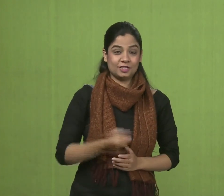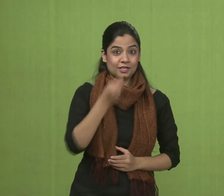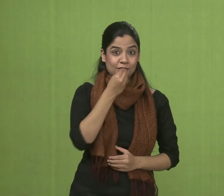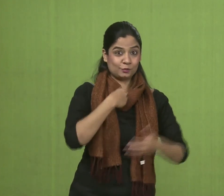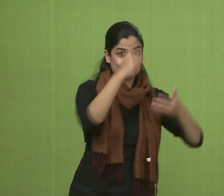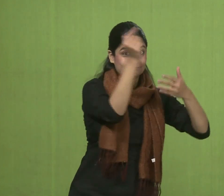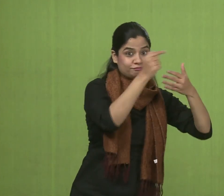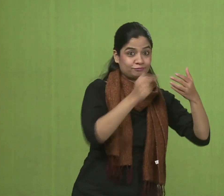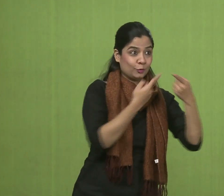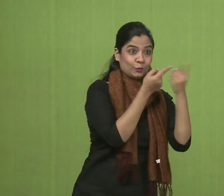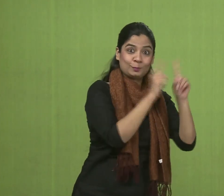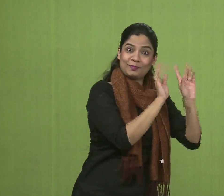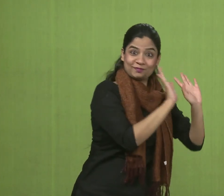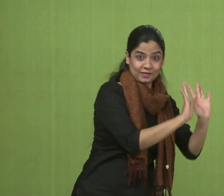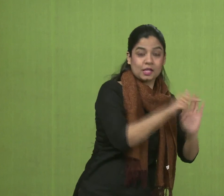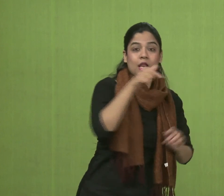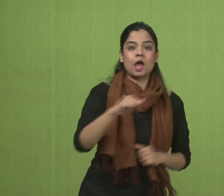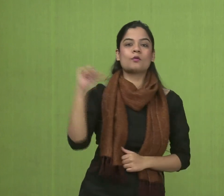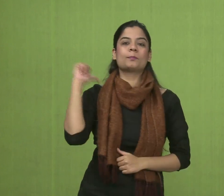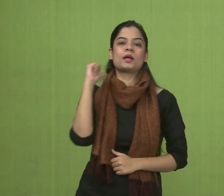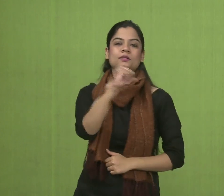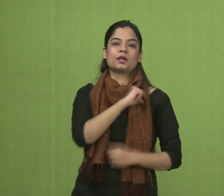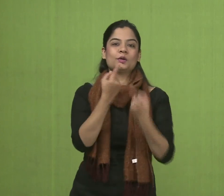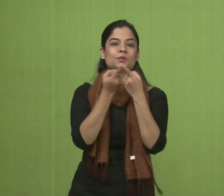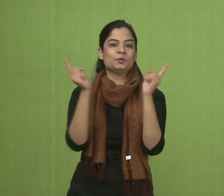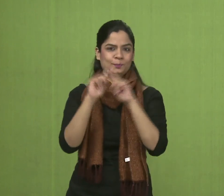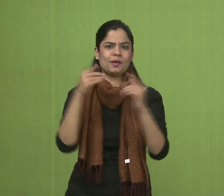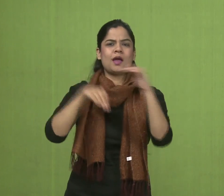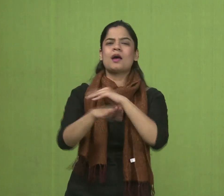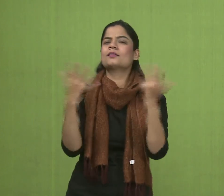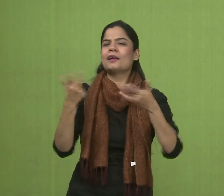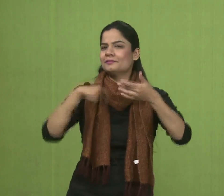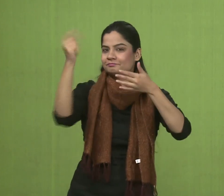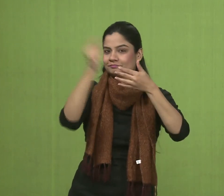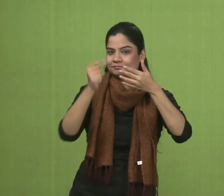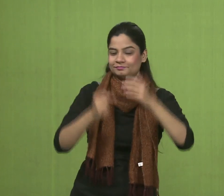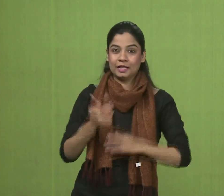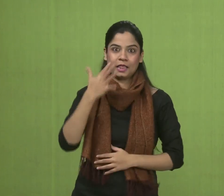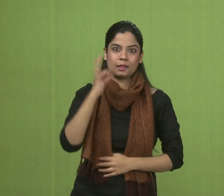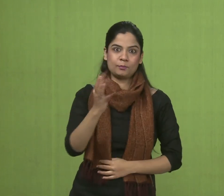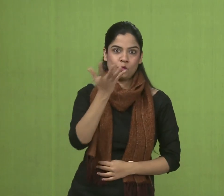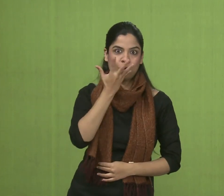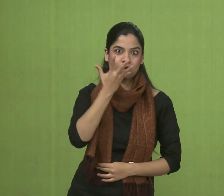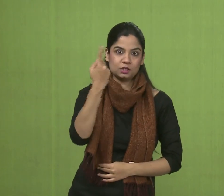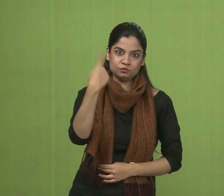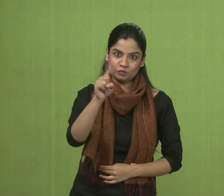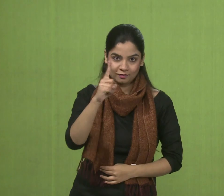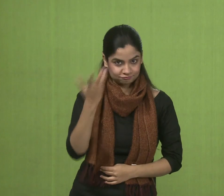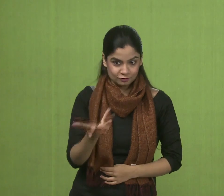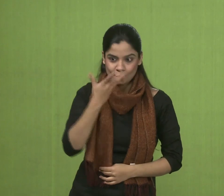Similarly, now that we have discussed what things are needed for the kitchen, let's discuss about the bathroom. Water is the most important thing. We need it